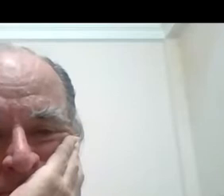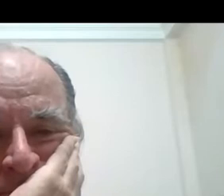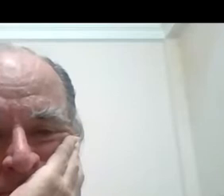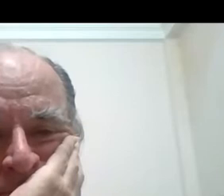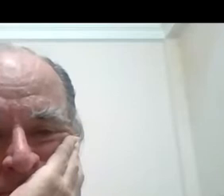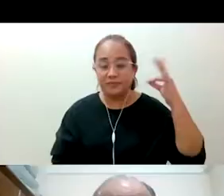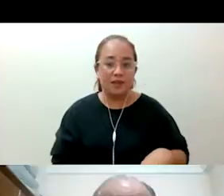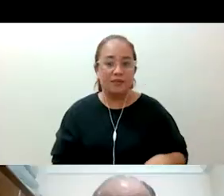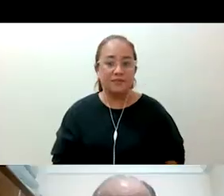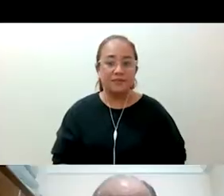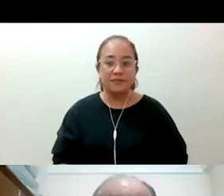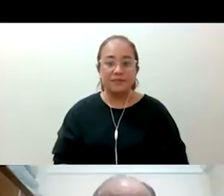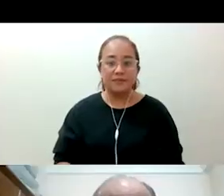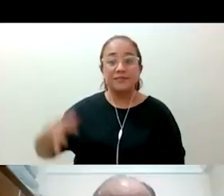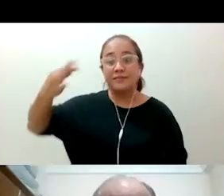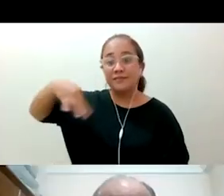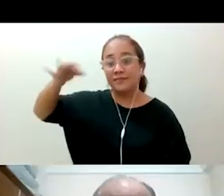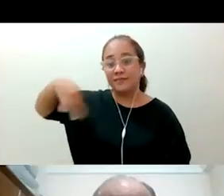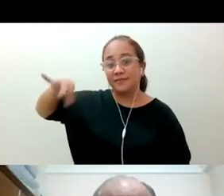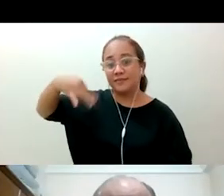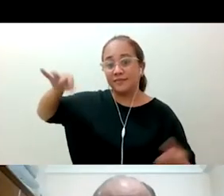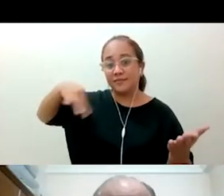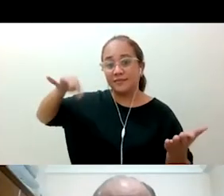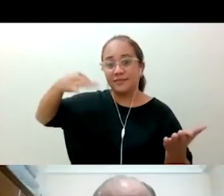Meng has her hand up. Mm-hmm.